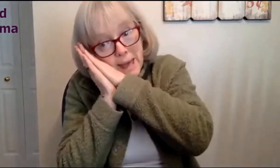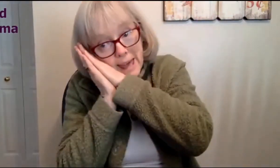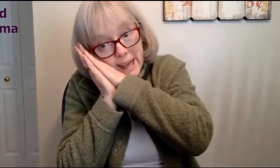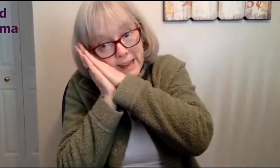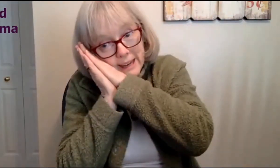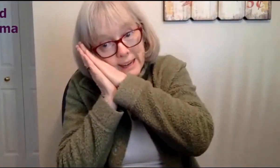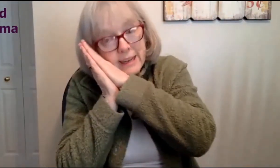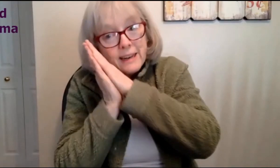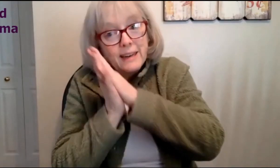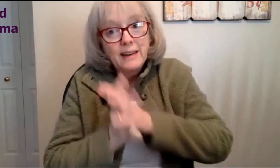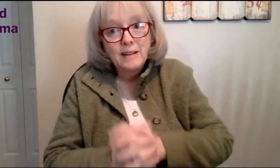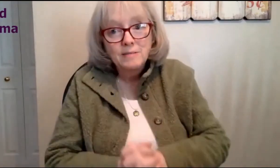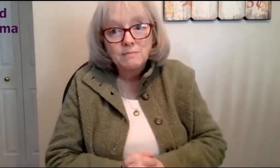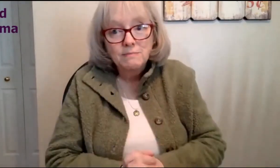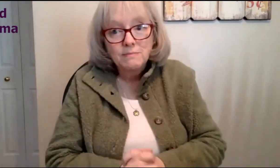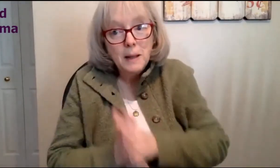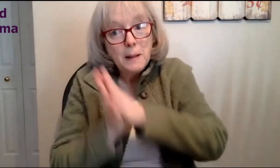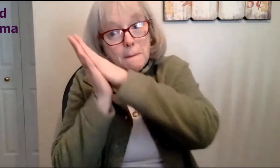Bed.